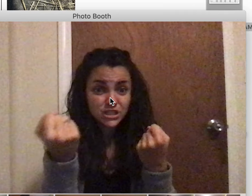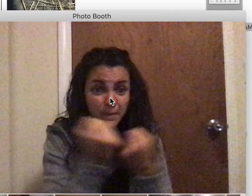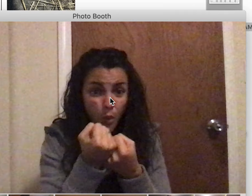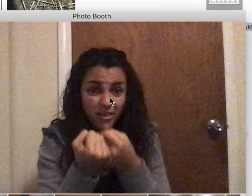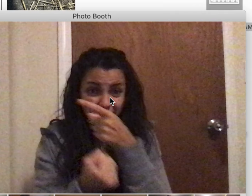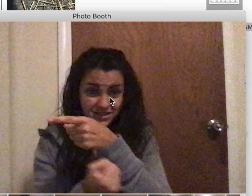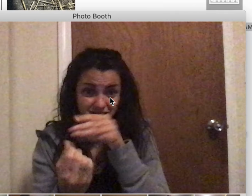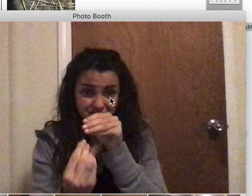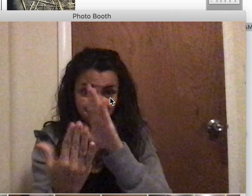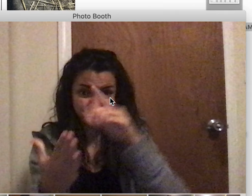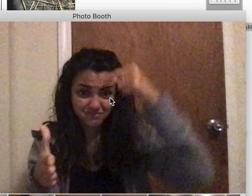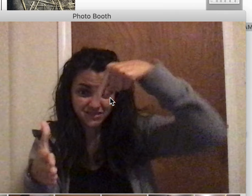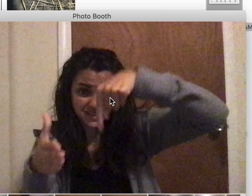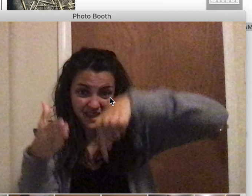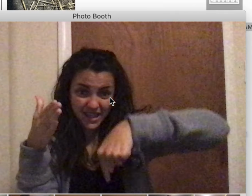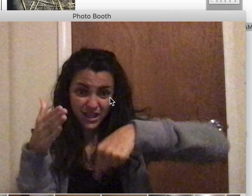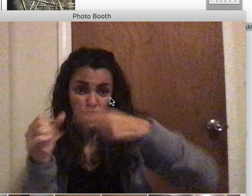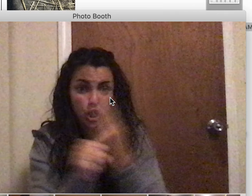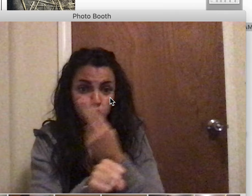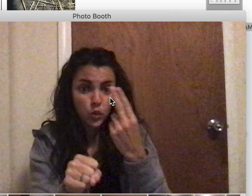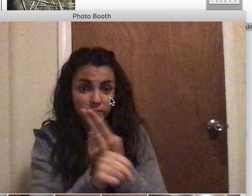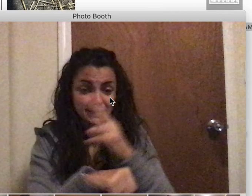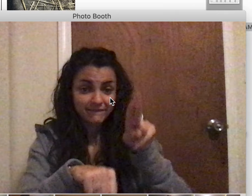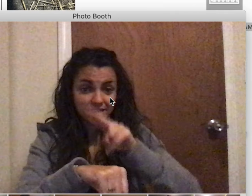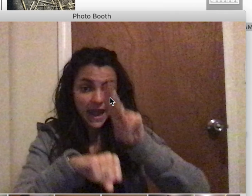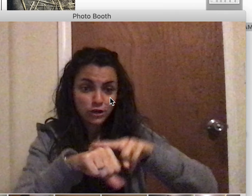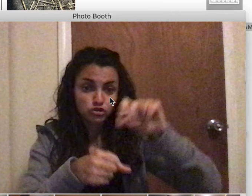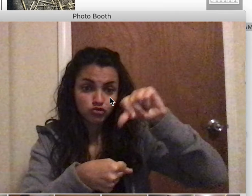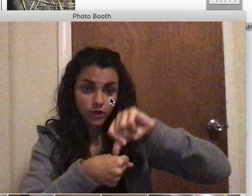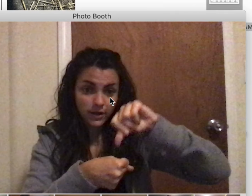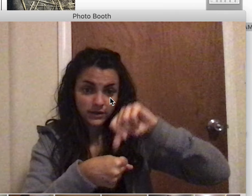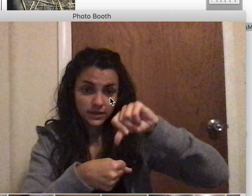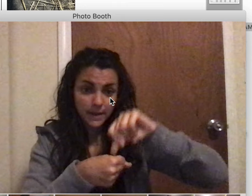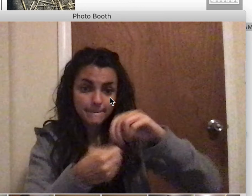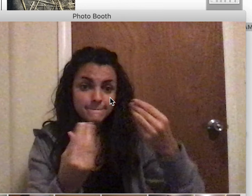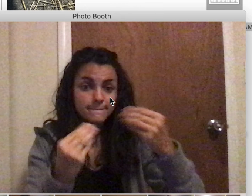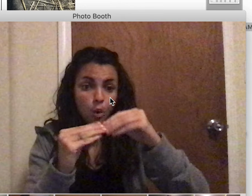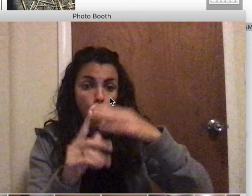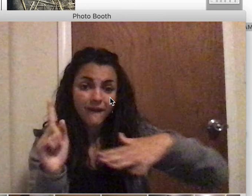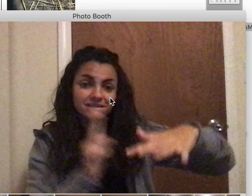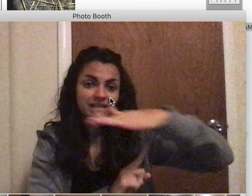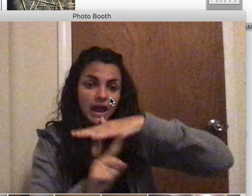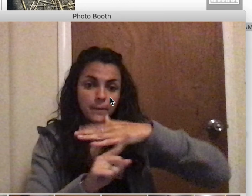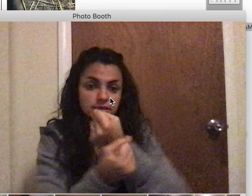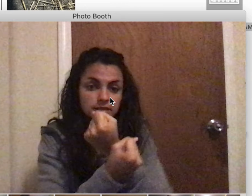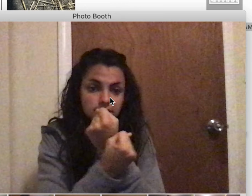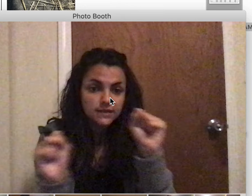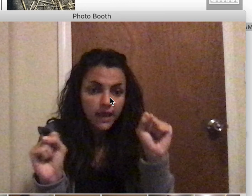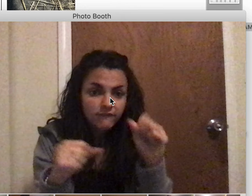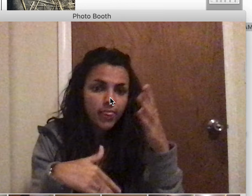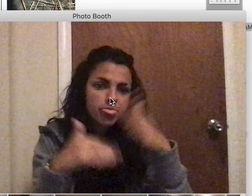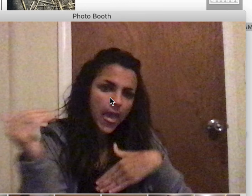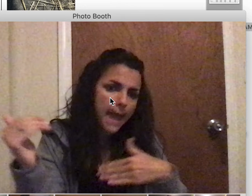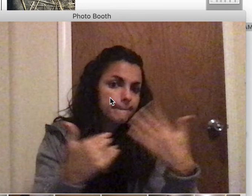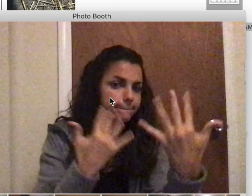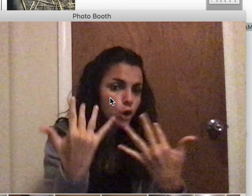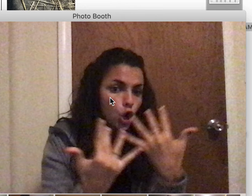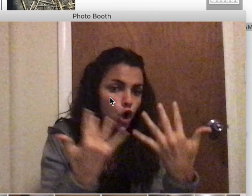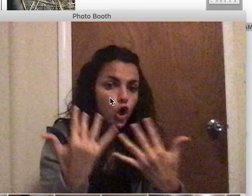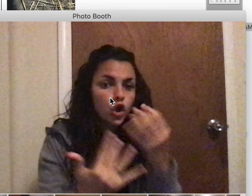that the use of natural gas is more environmentally friendly than, say, burning